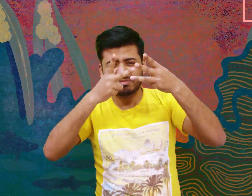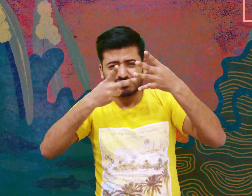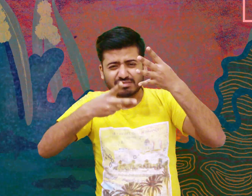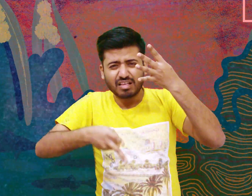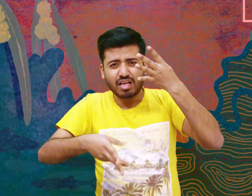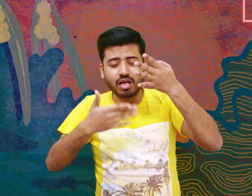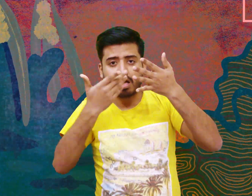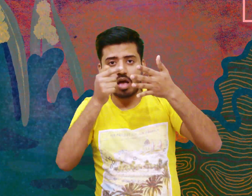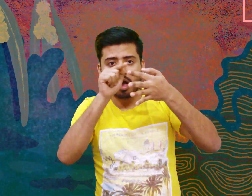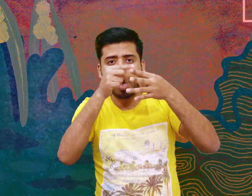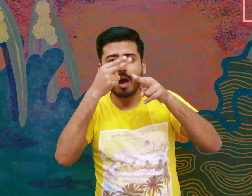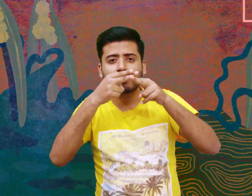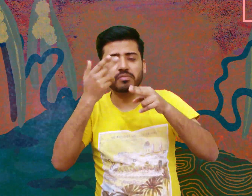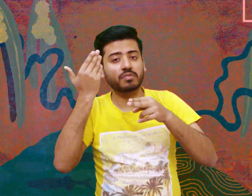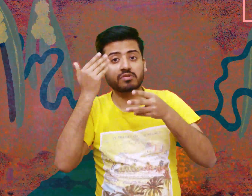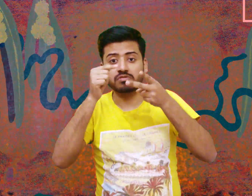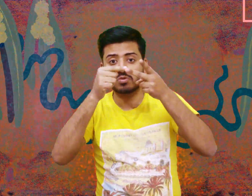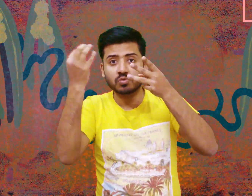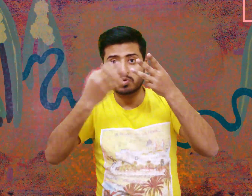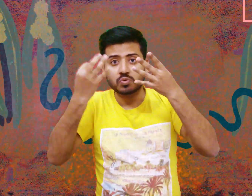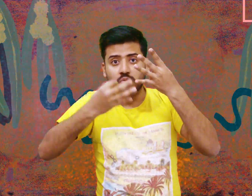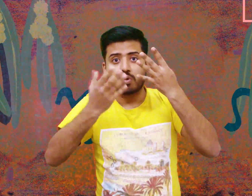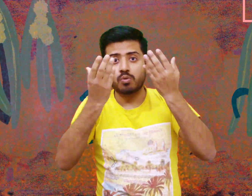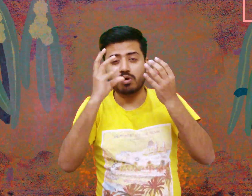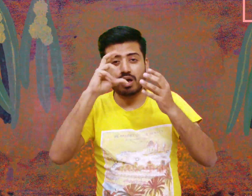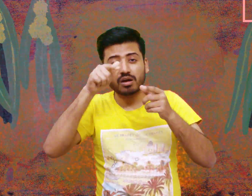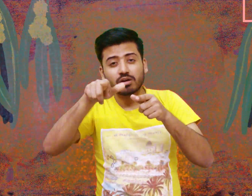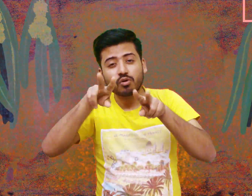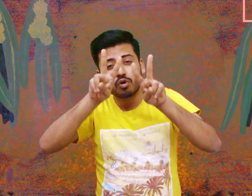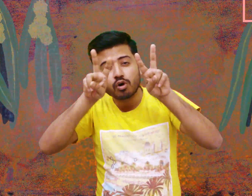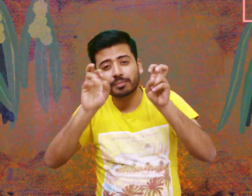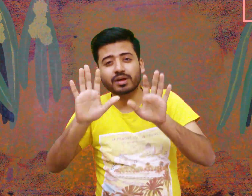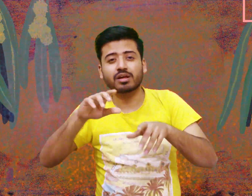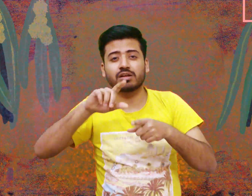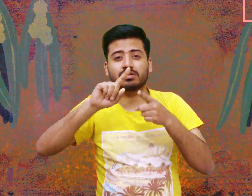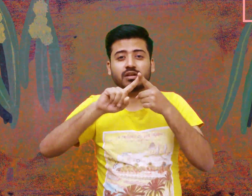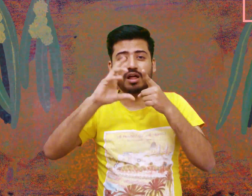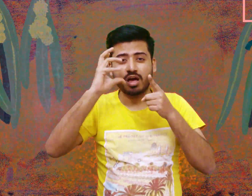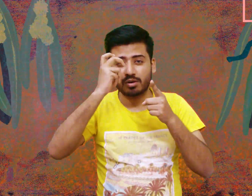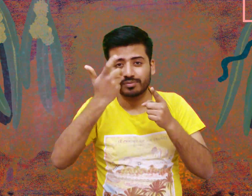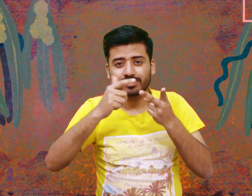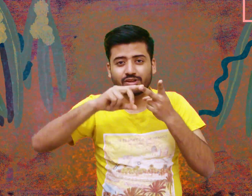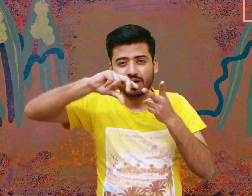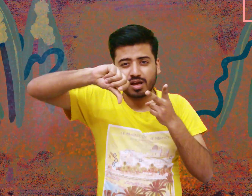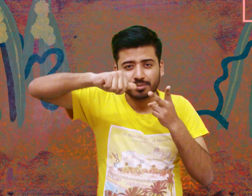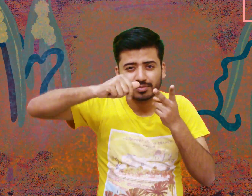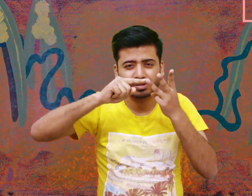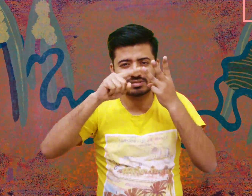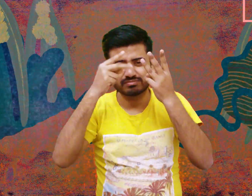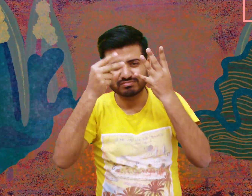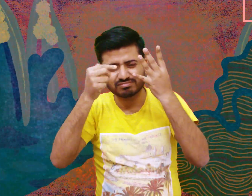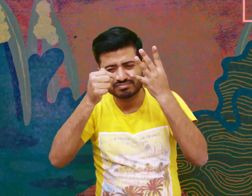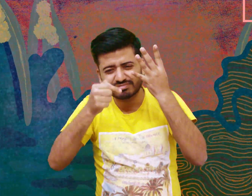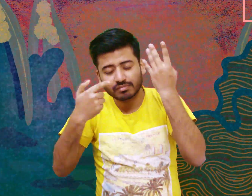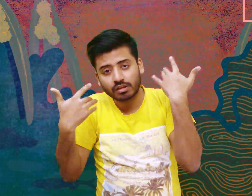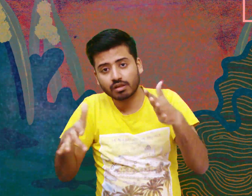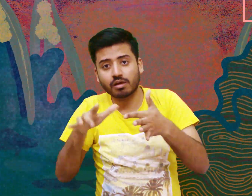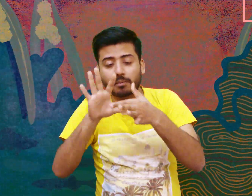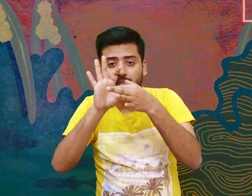your tooth enamel, causing an orange discoloration over time. It's important to consult your dentist to determine the exact cause and discuss